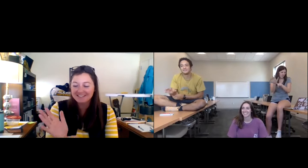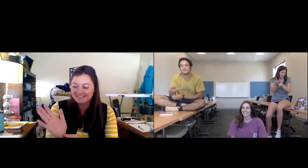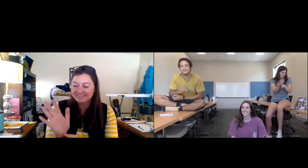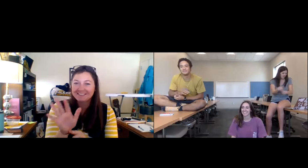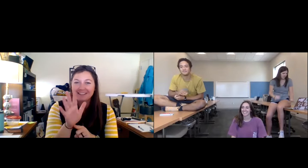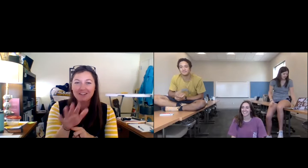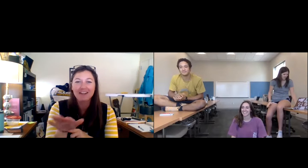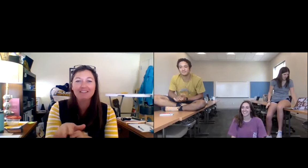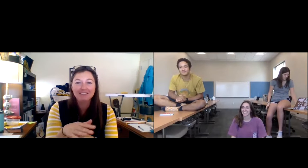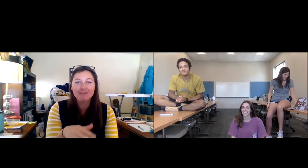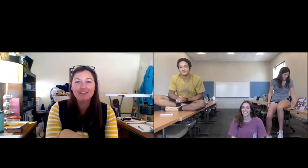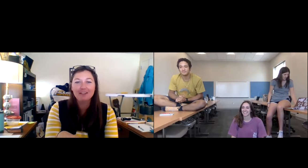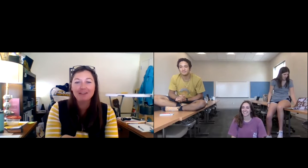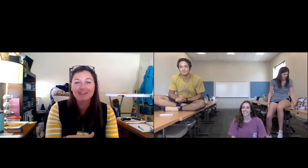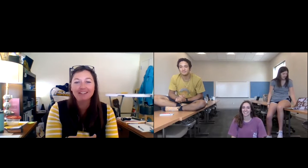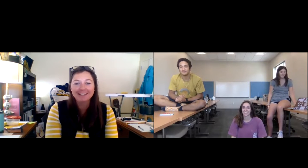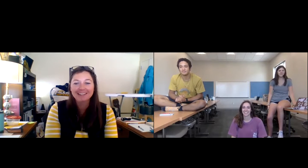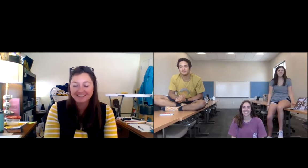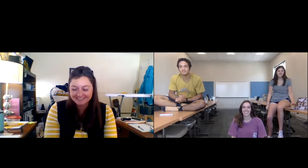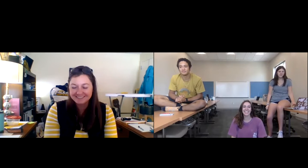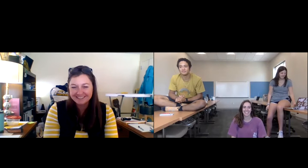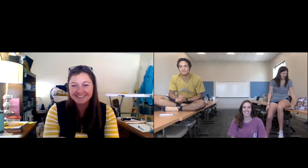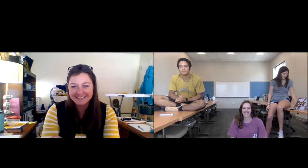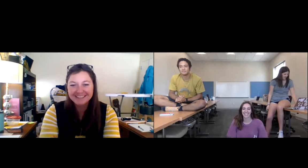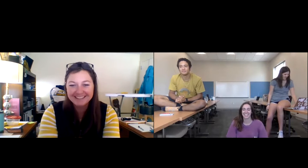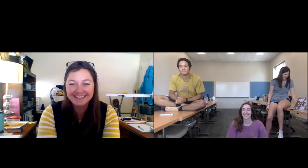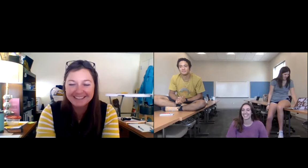Nice. Okay. I'm feeling good about that one. Good.